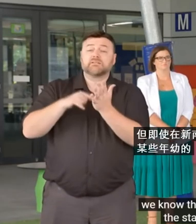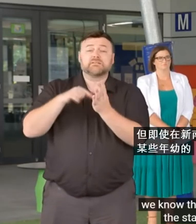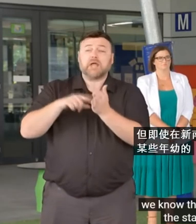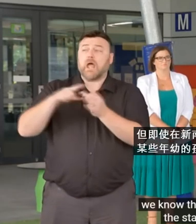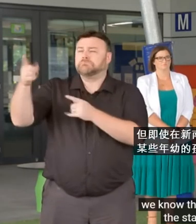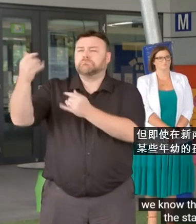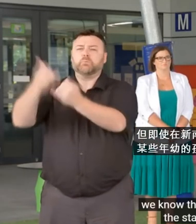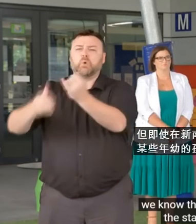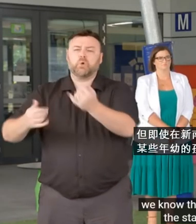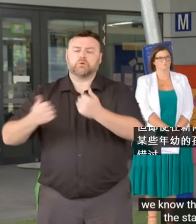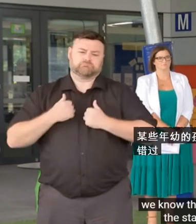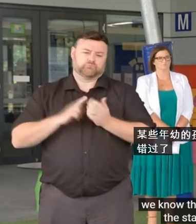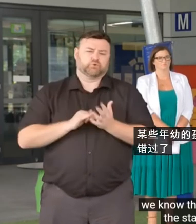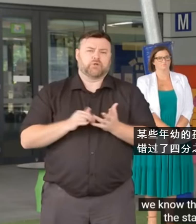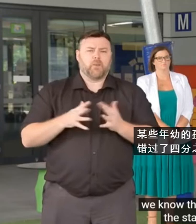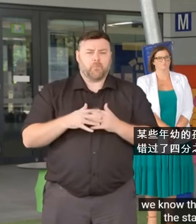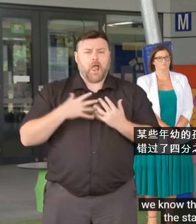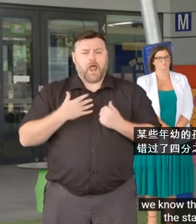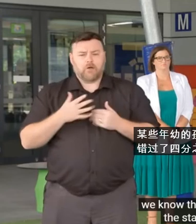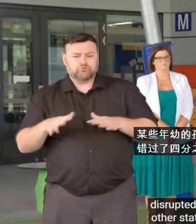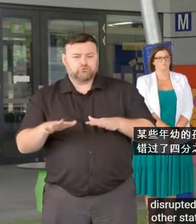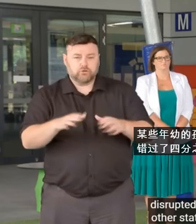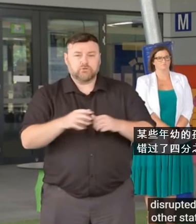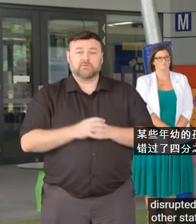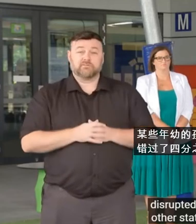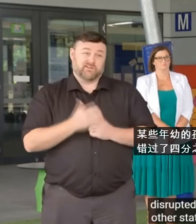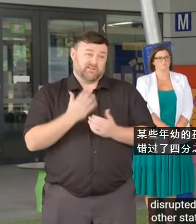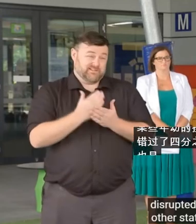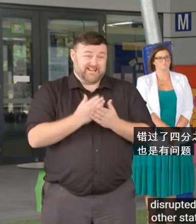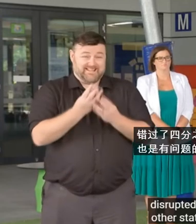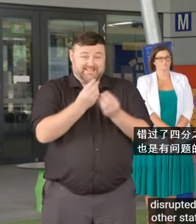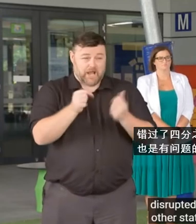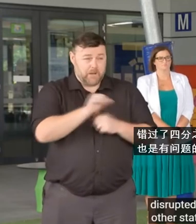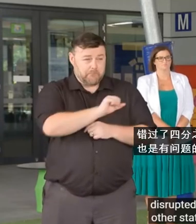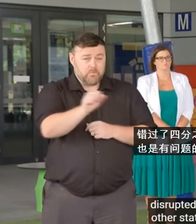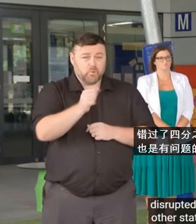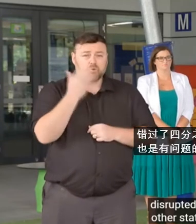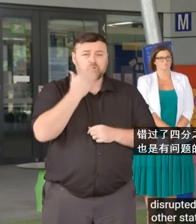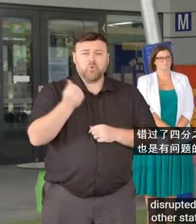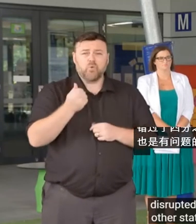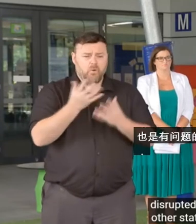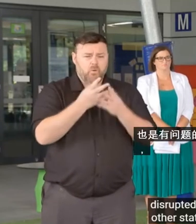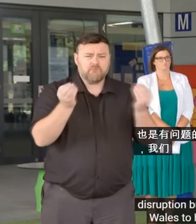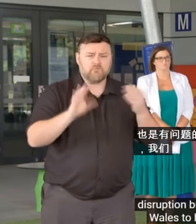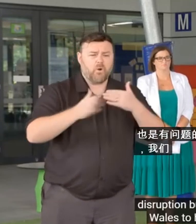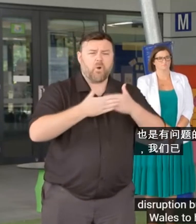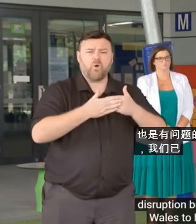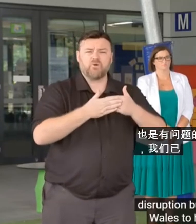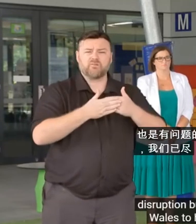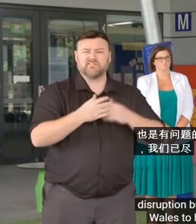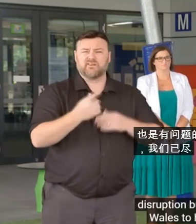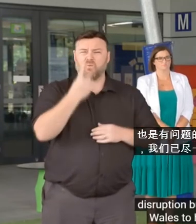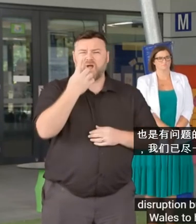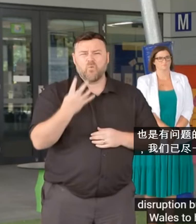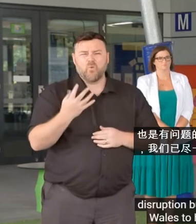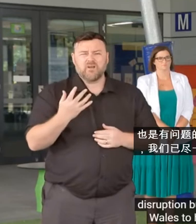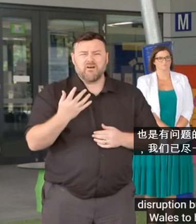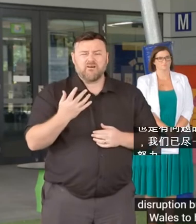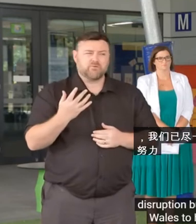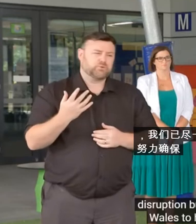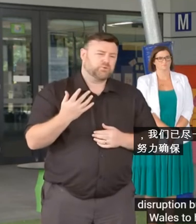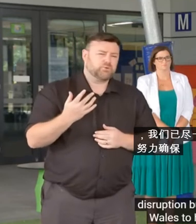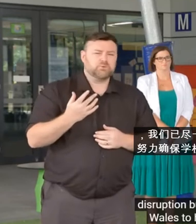certain young children to have already missed a quarter of their schooling life is problematic. And we have done everything we